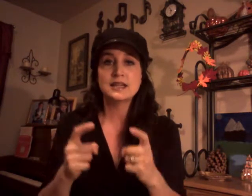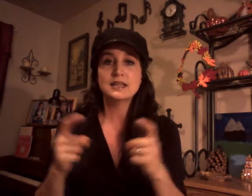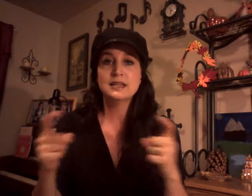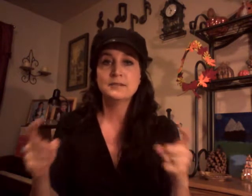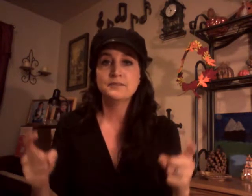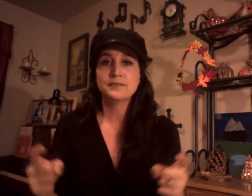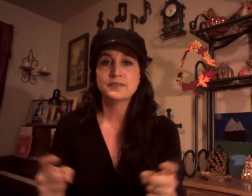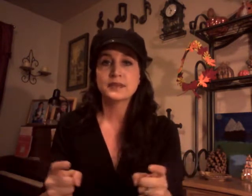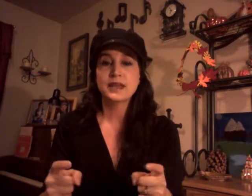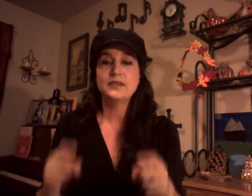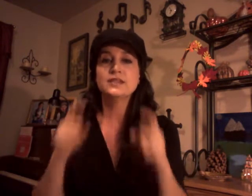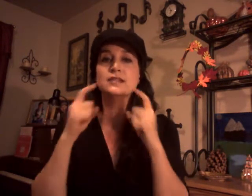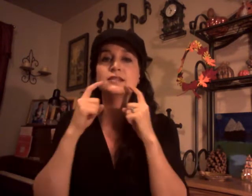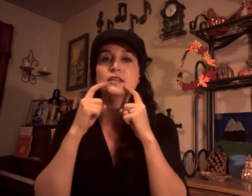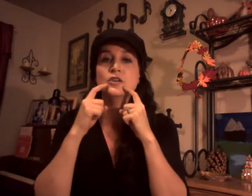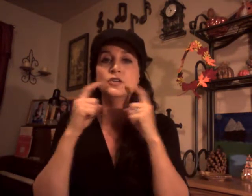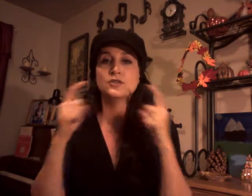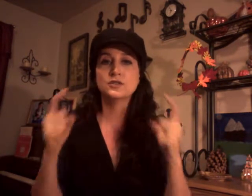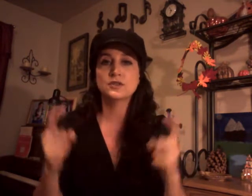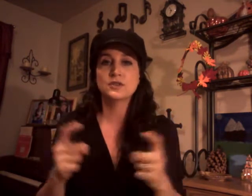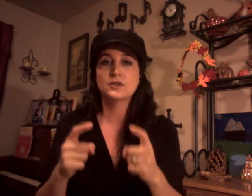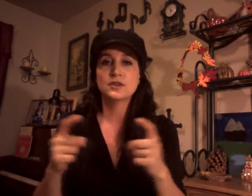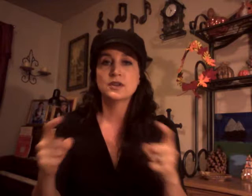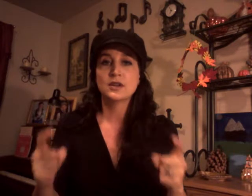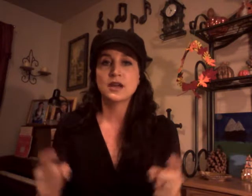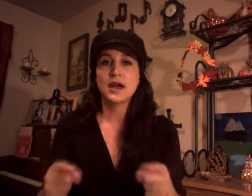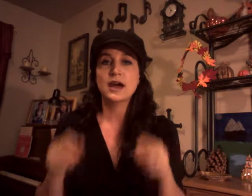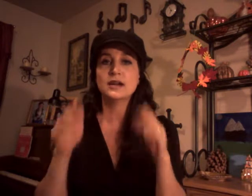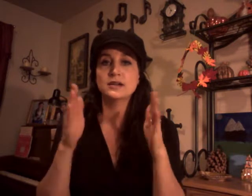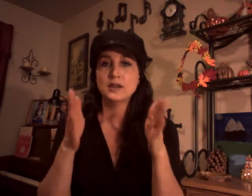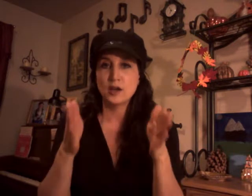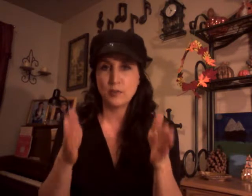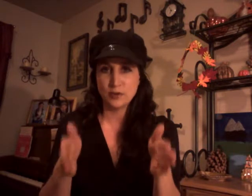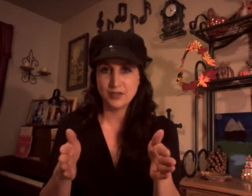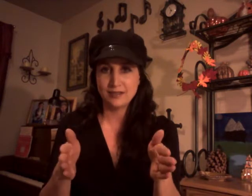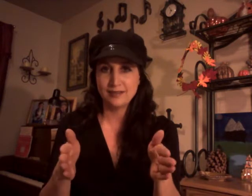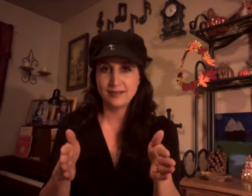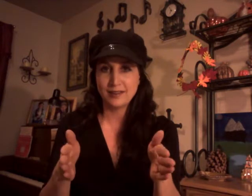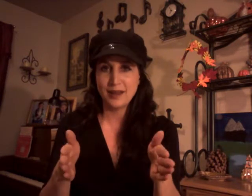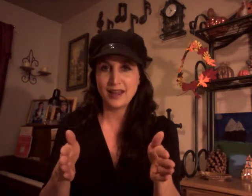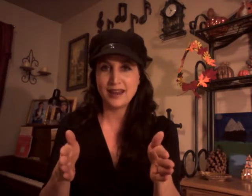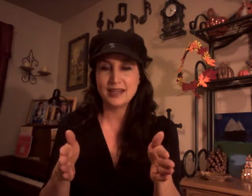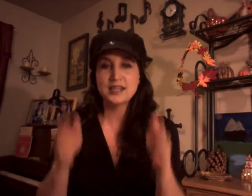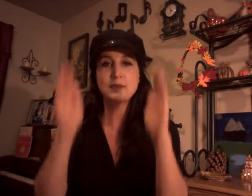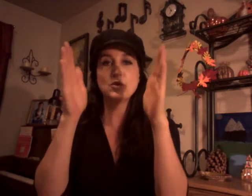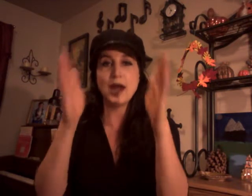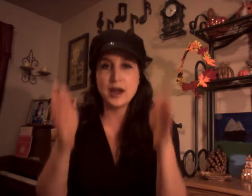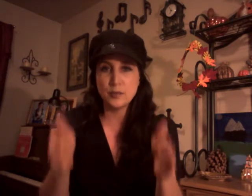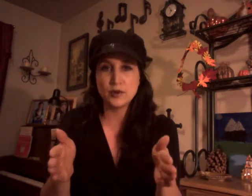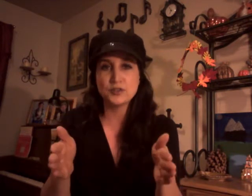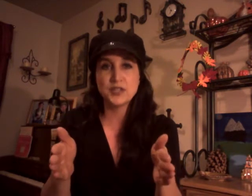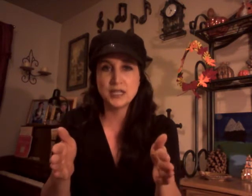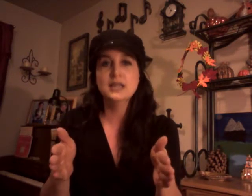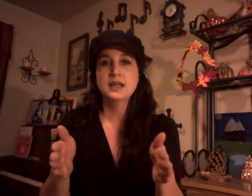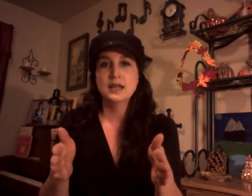Sin, and this is sinners. Adding a person, okay? Anytime you add a person,